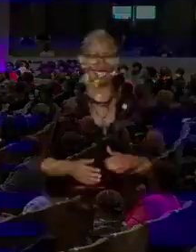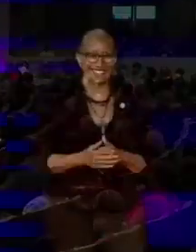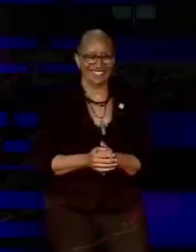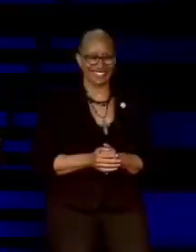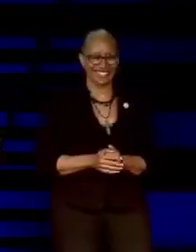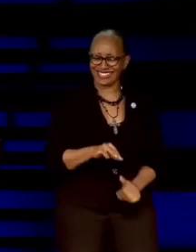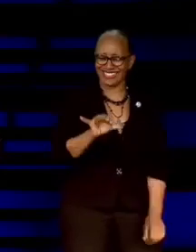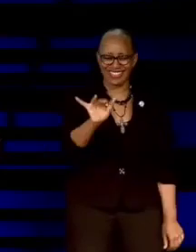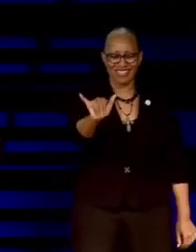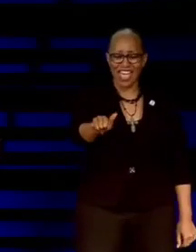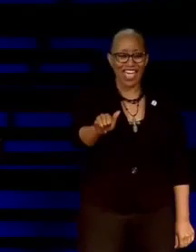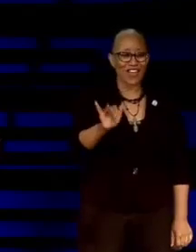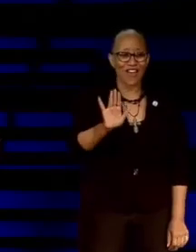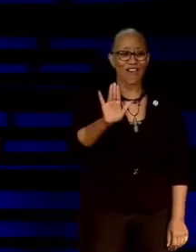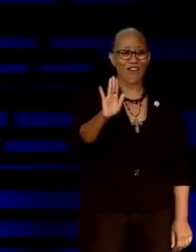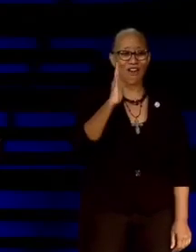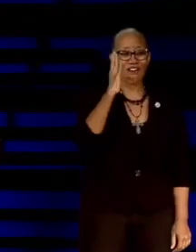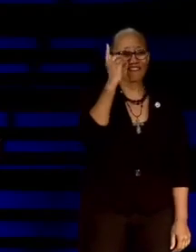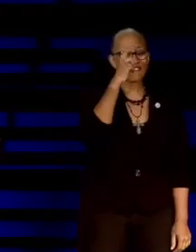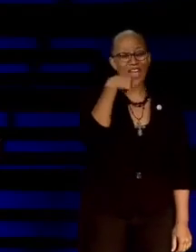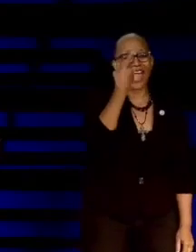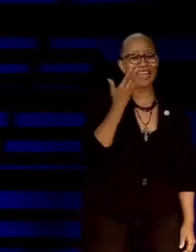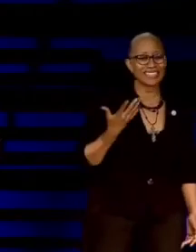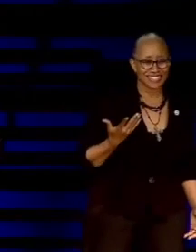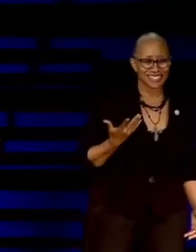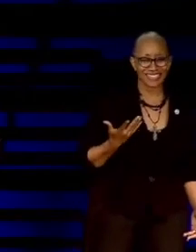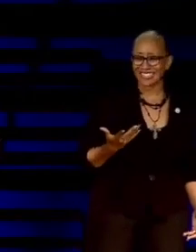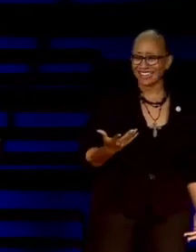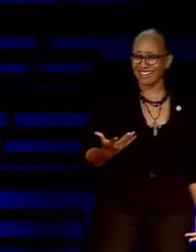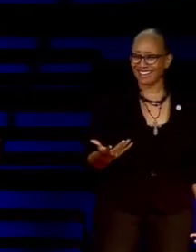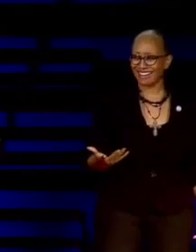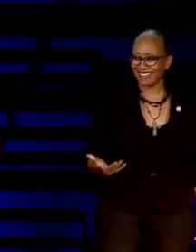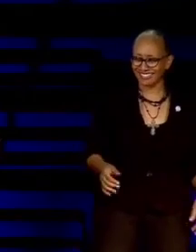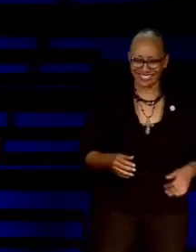It's just her face.